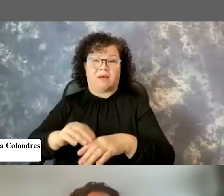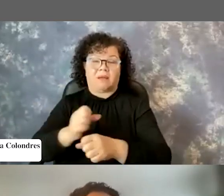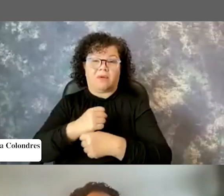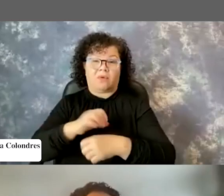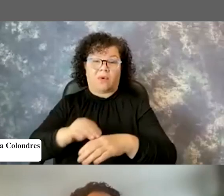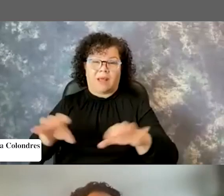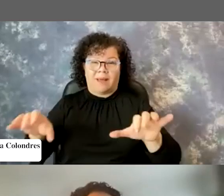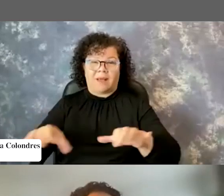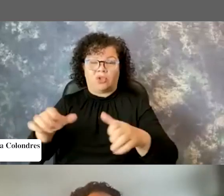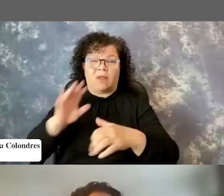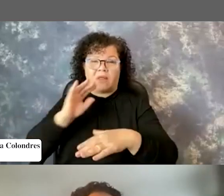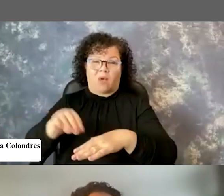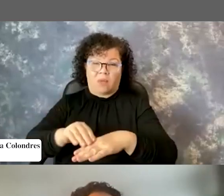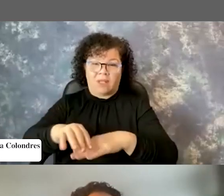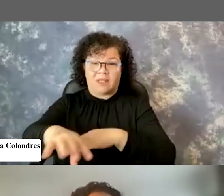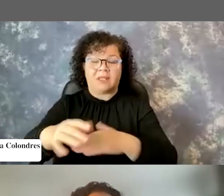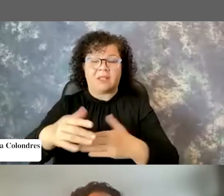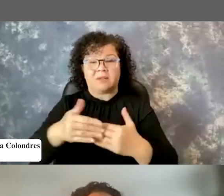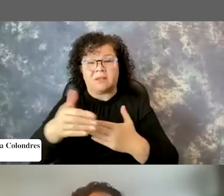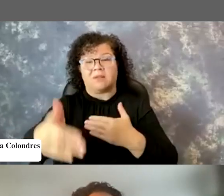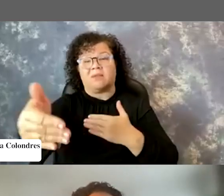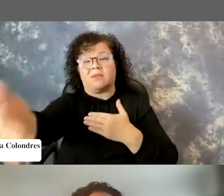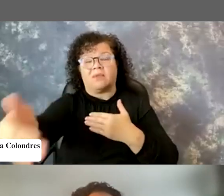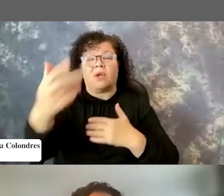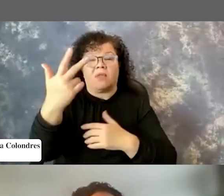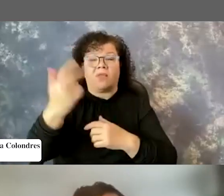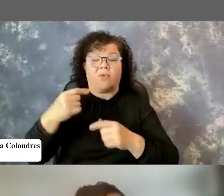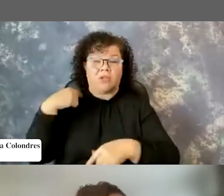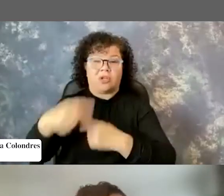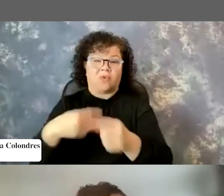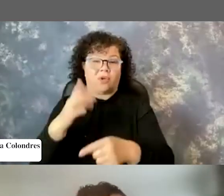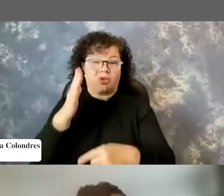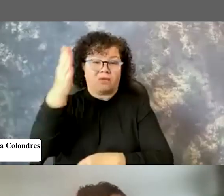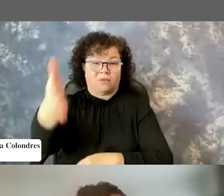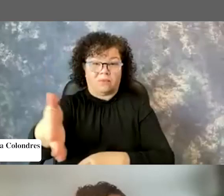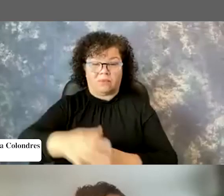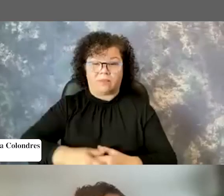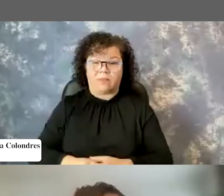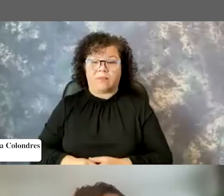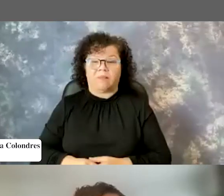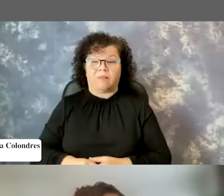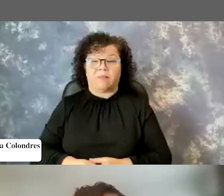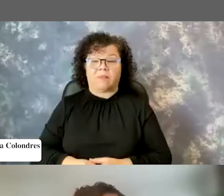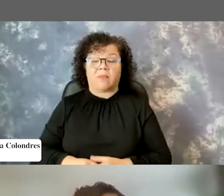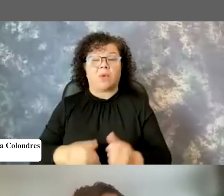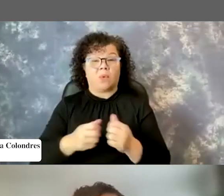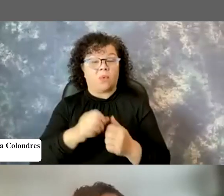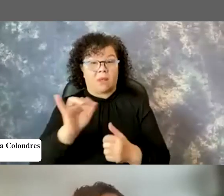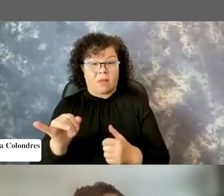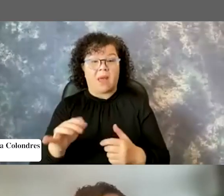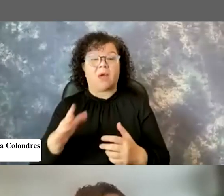us 3 generations down the road. With that in mind, we continue to